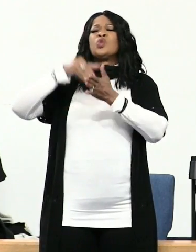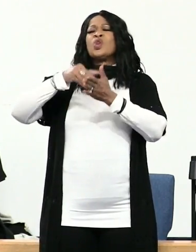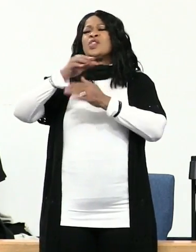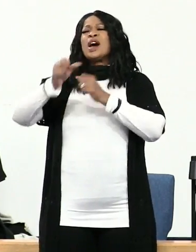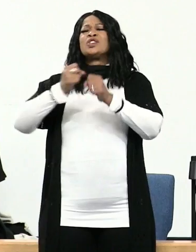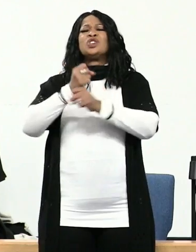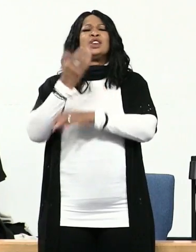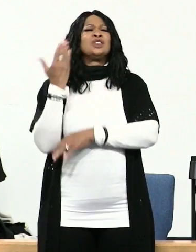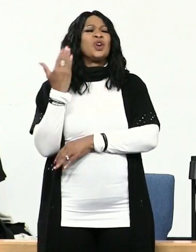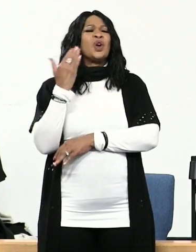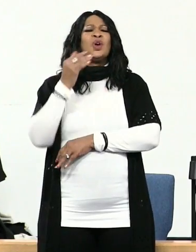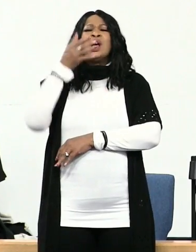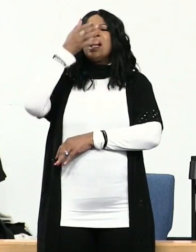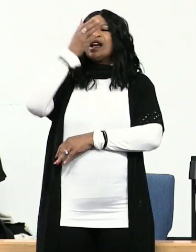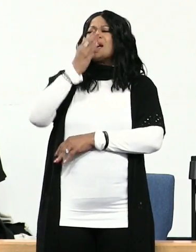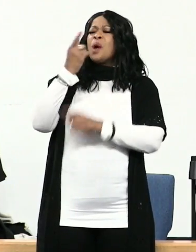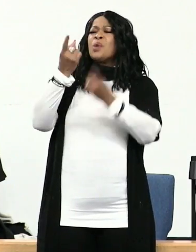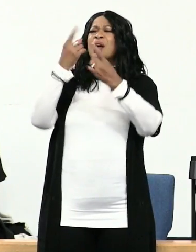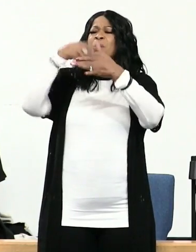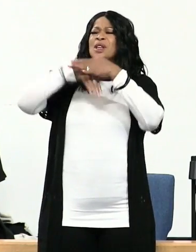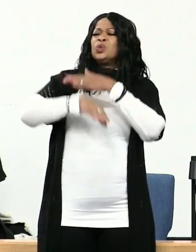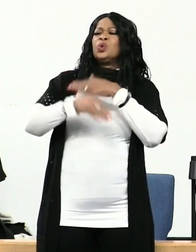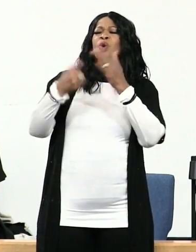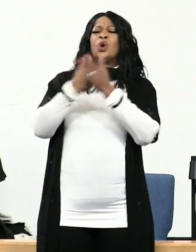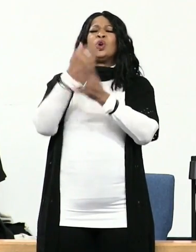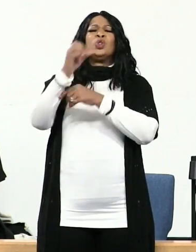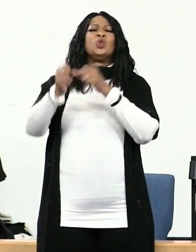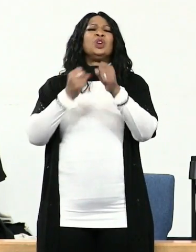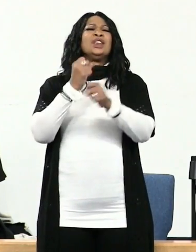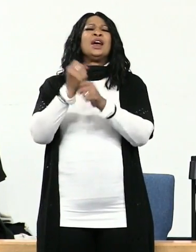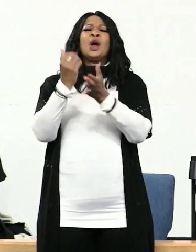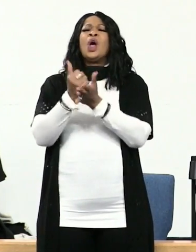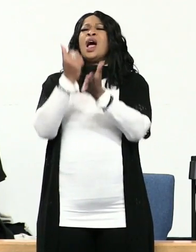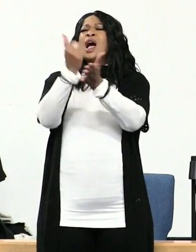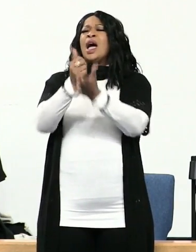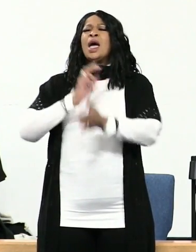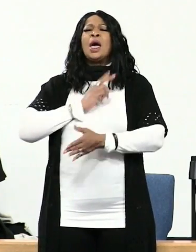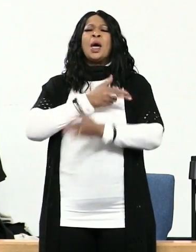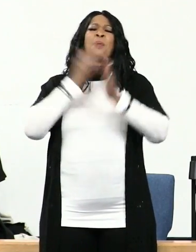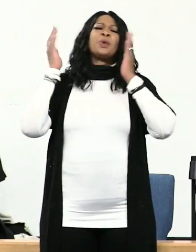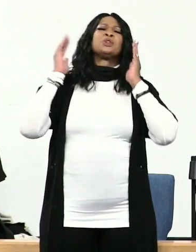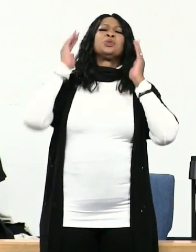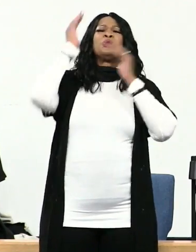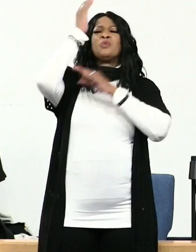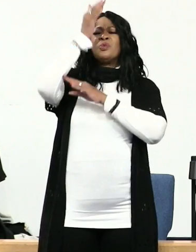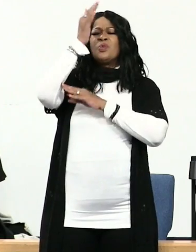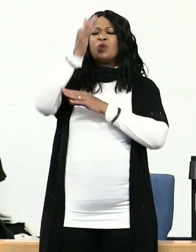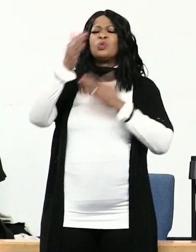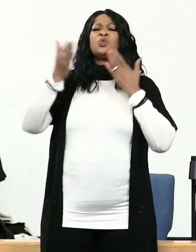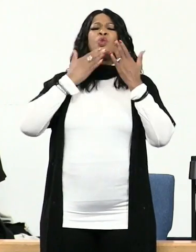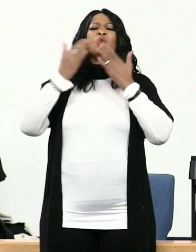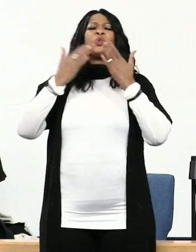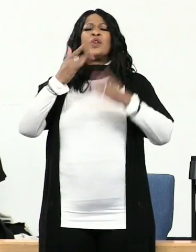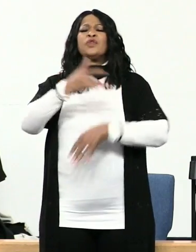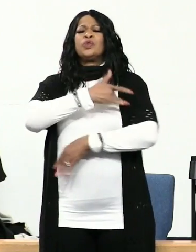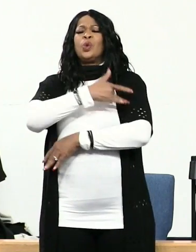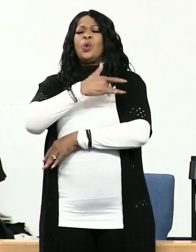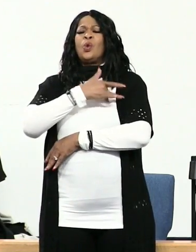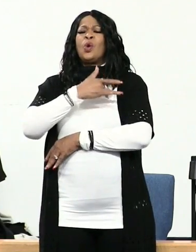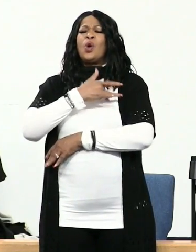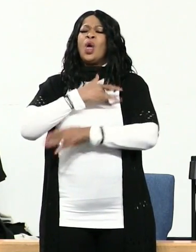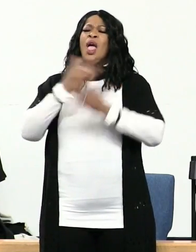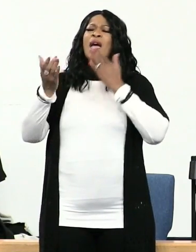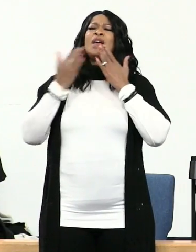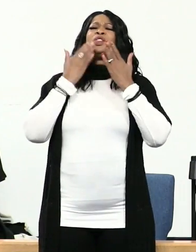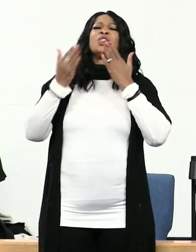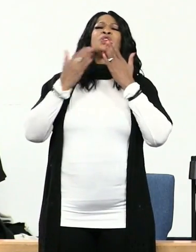ago. Father, we've entered into a new year. Help us to move forward with grateful hearts and